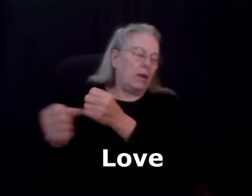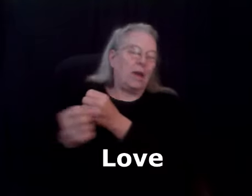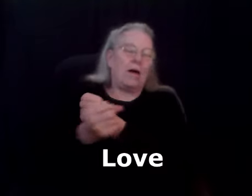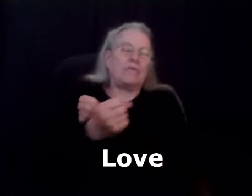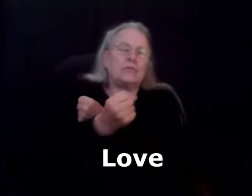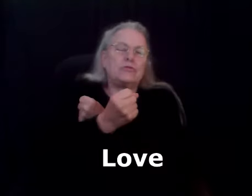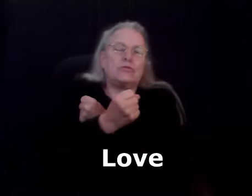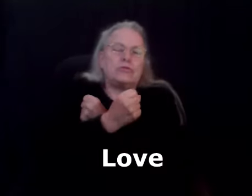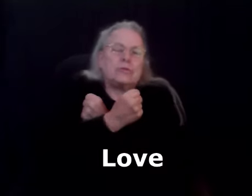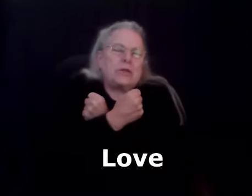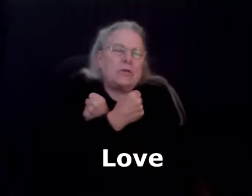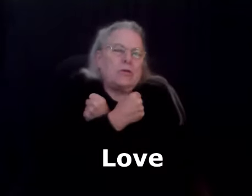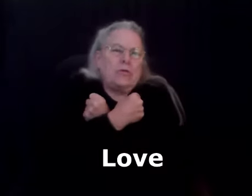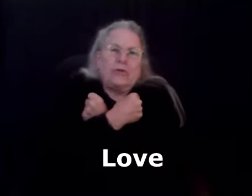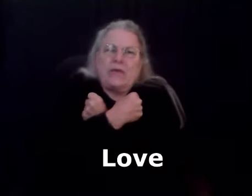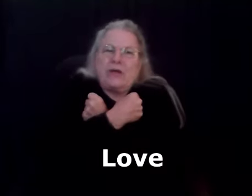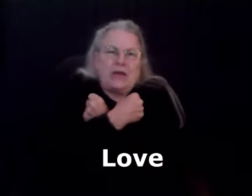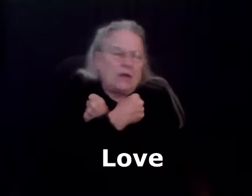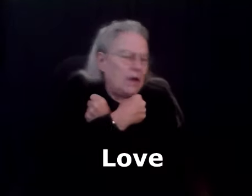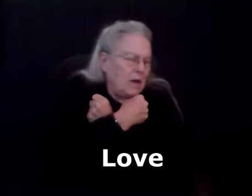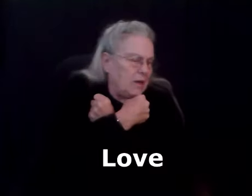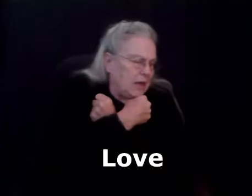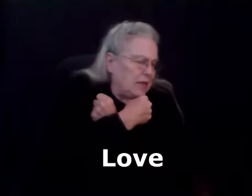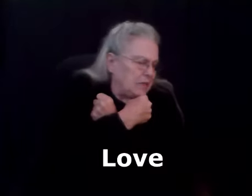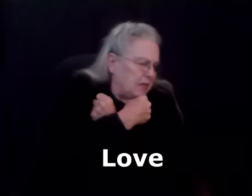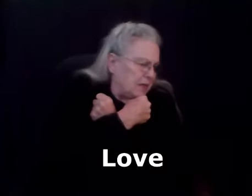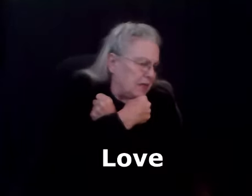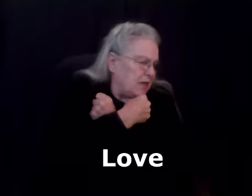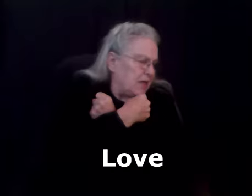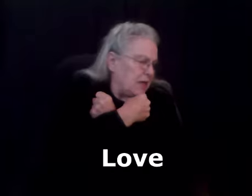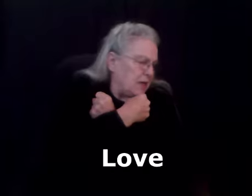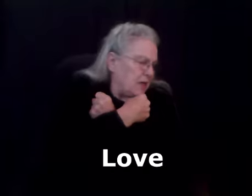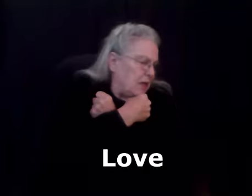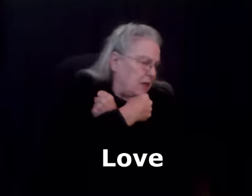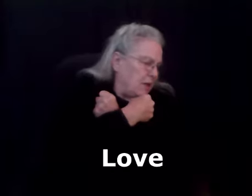Love. Ooh, get a hold of it and hug it tight. Love.